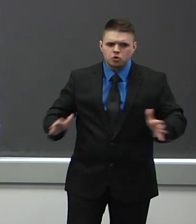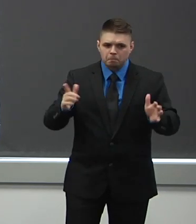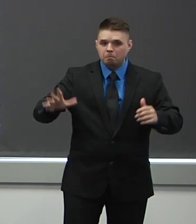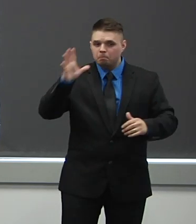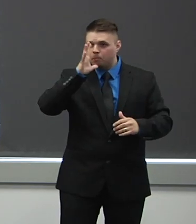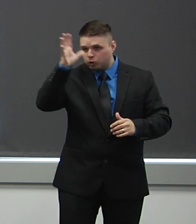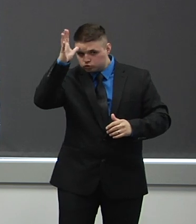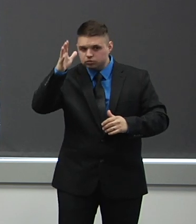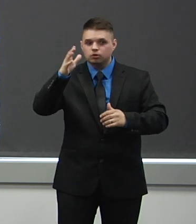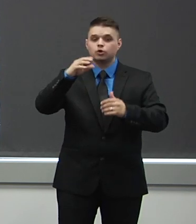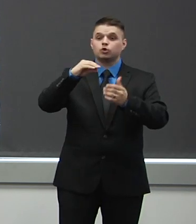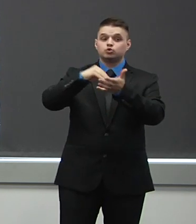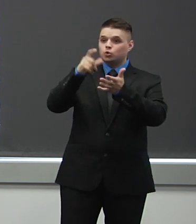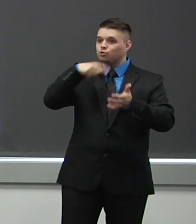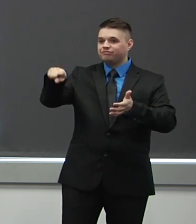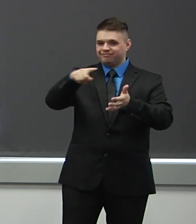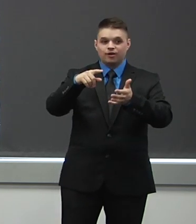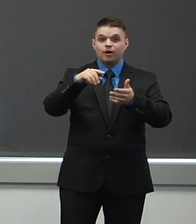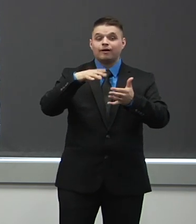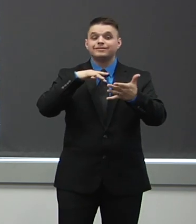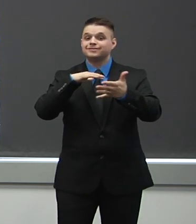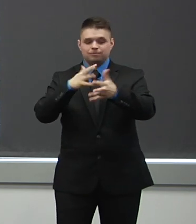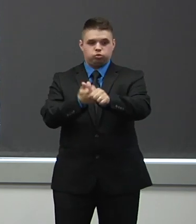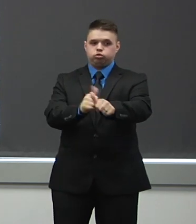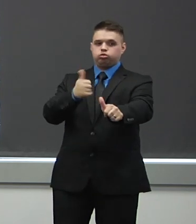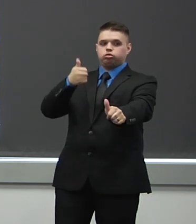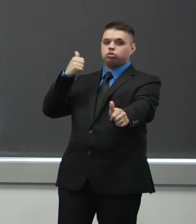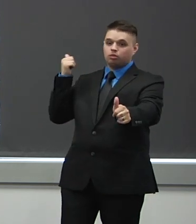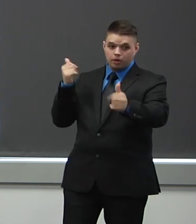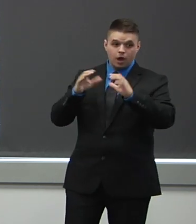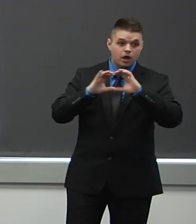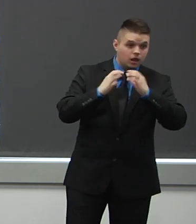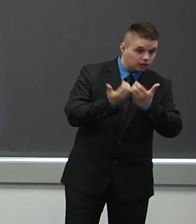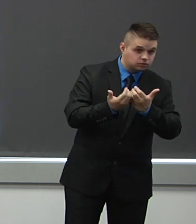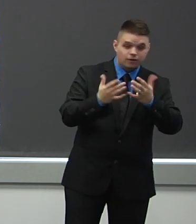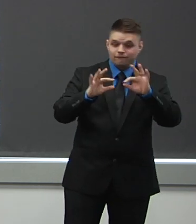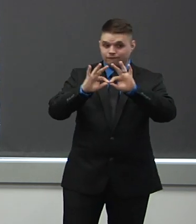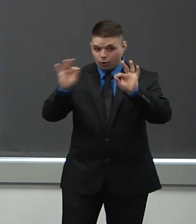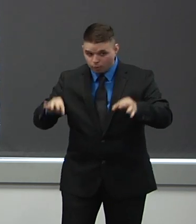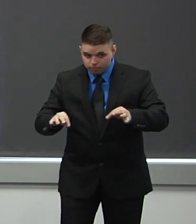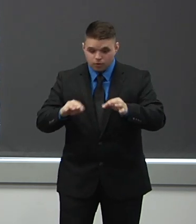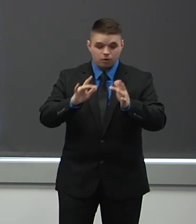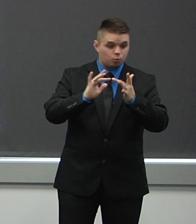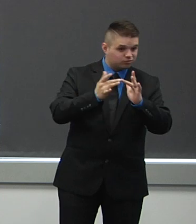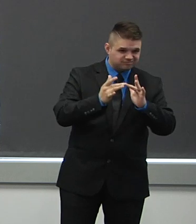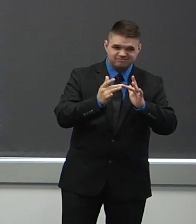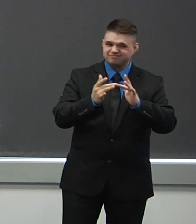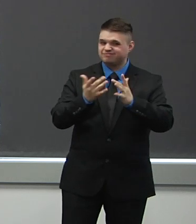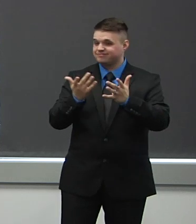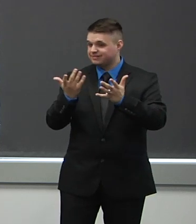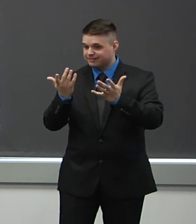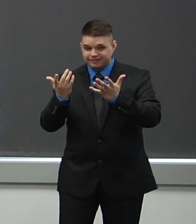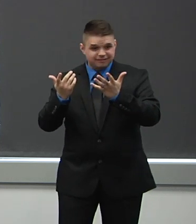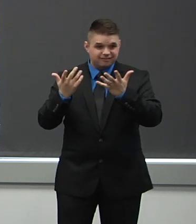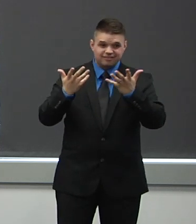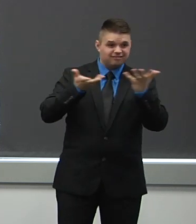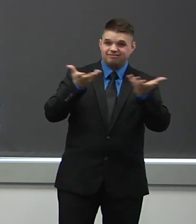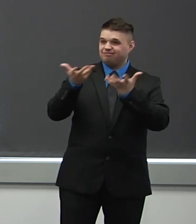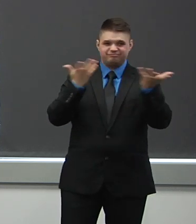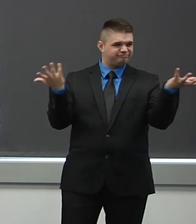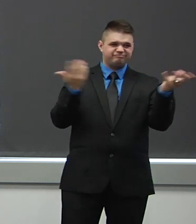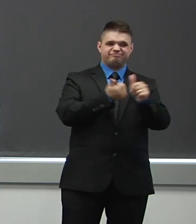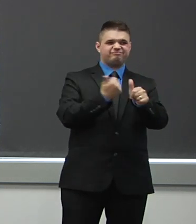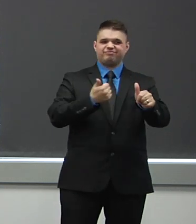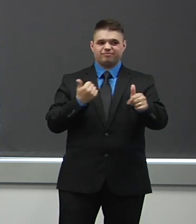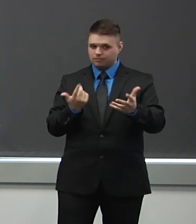when there's a patchwork of classes, formats, websites, apps, not just within districts, but within schools themselves? Parents are